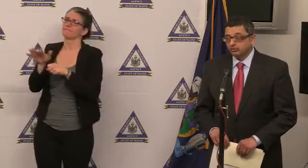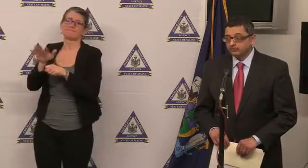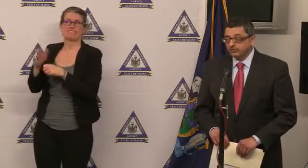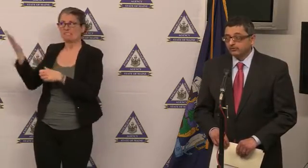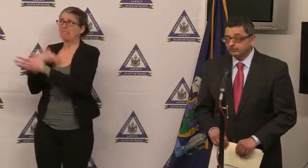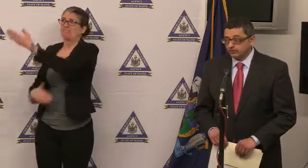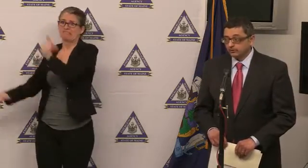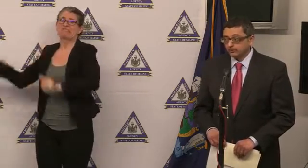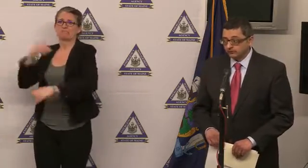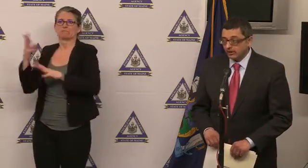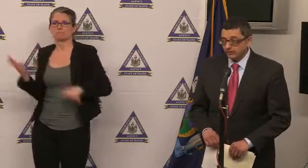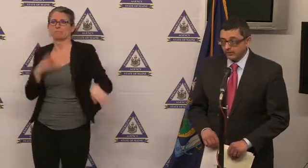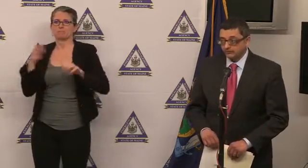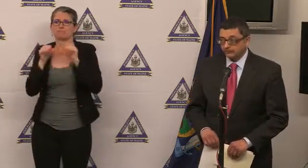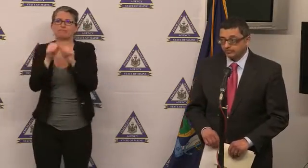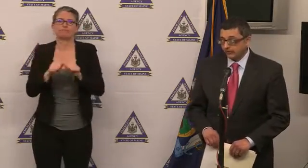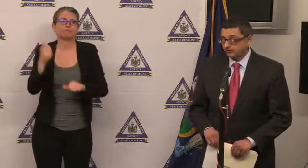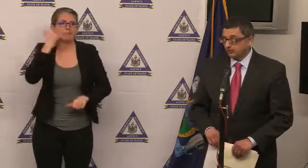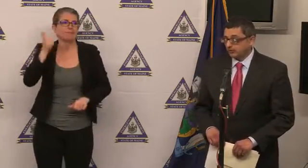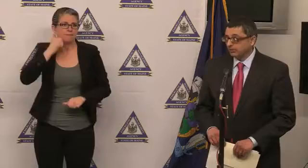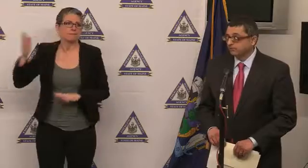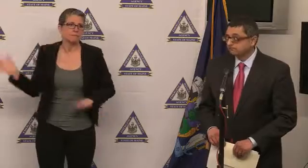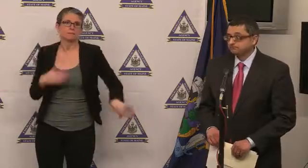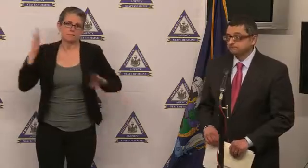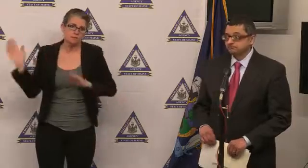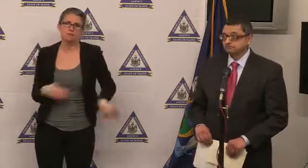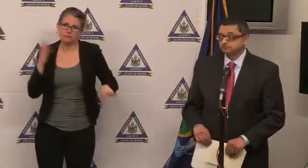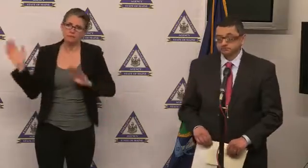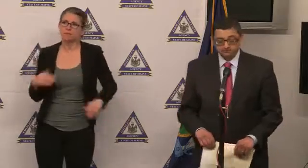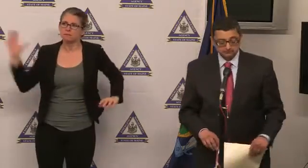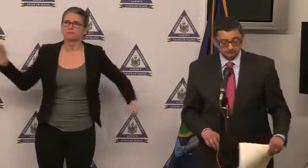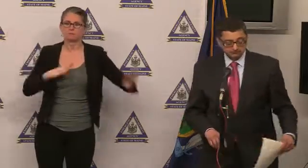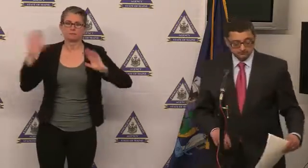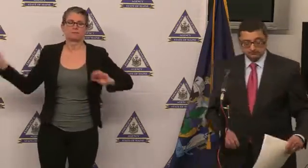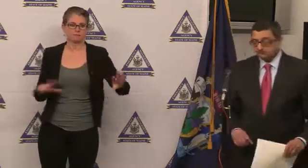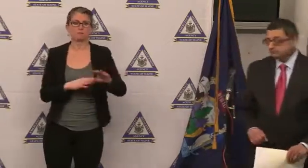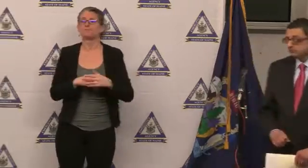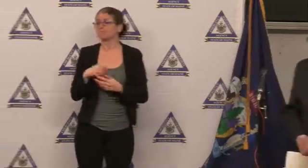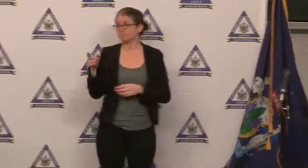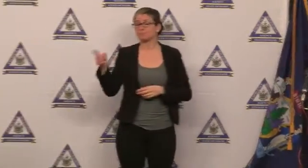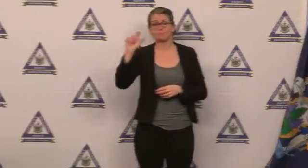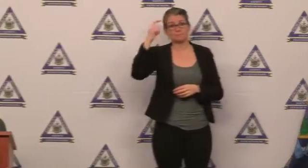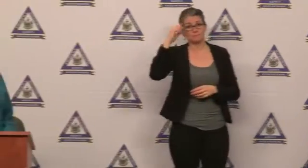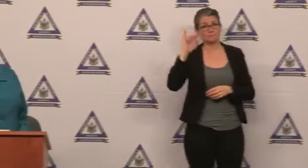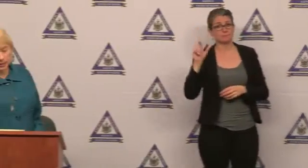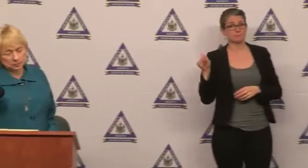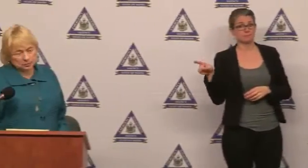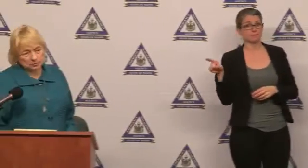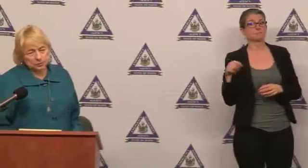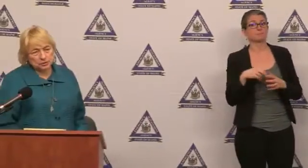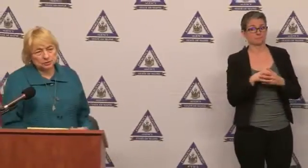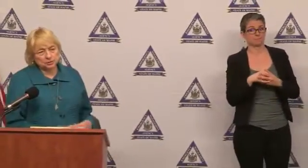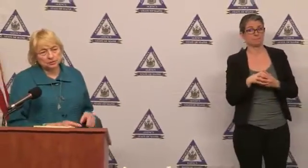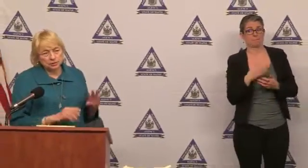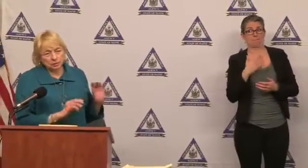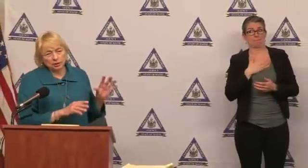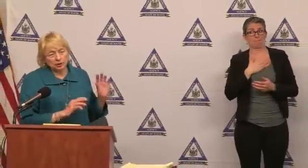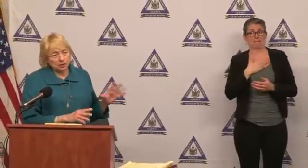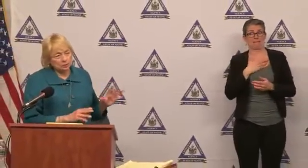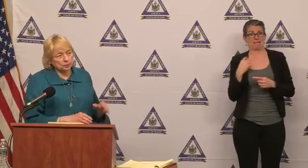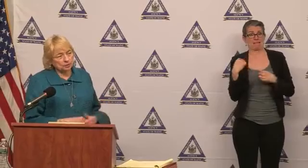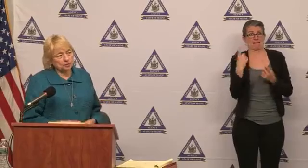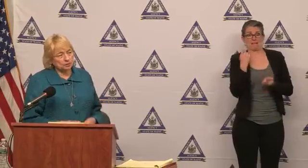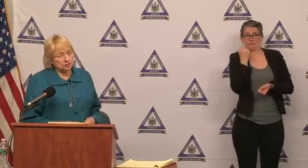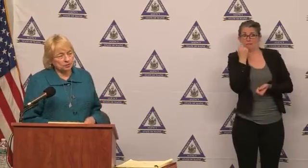to release additional stockpiles of protective equipment. My understanding is a lot of the equipment right now has been focused on 12